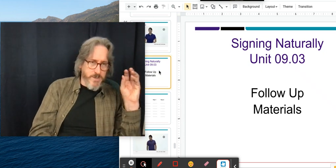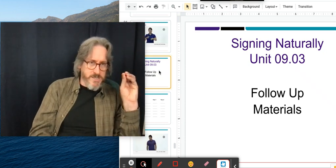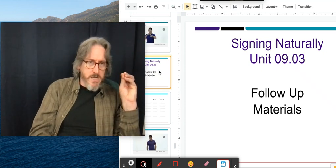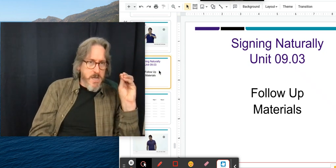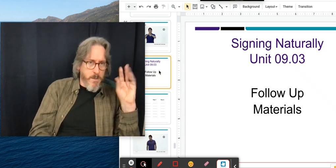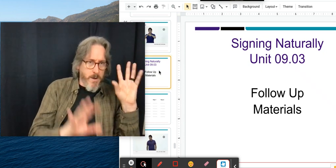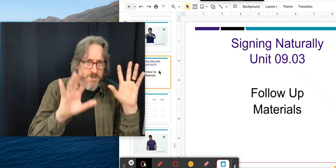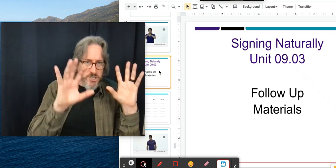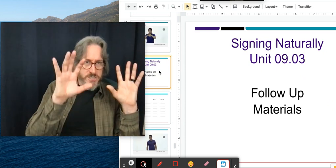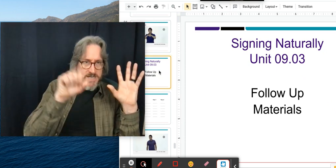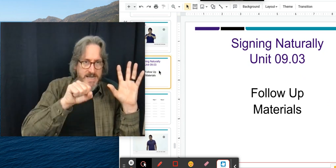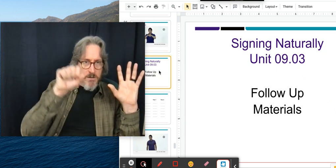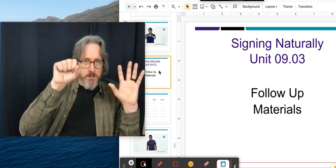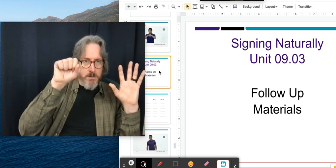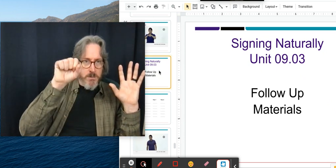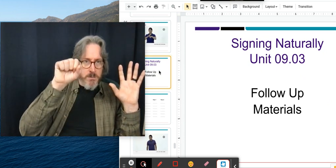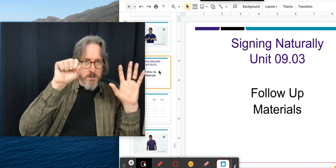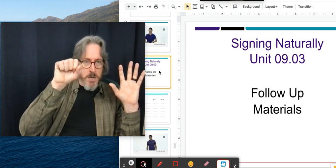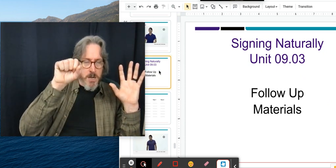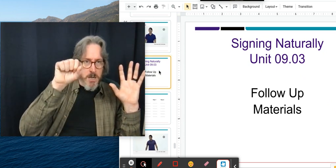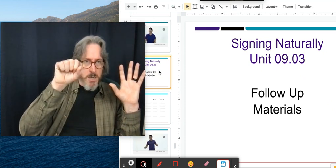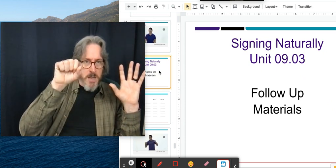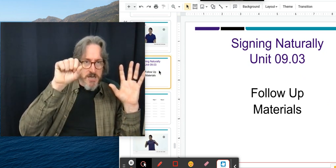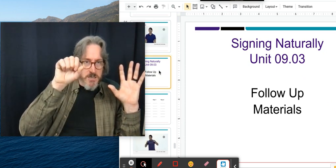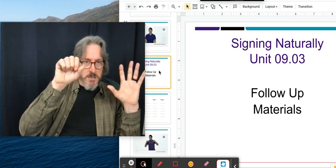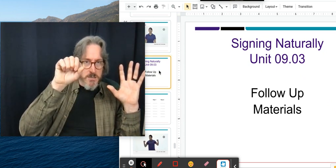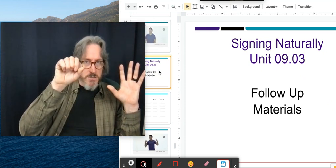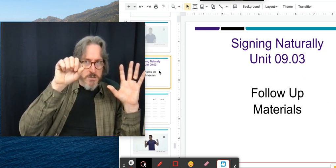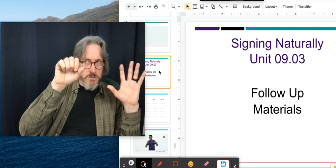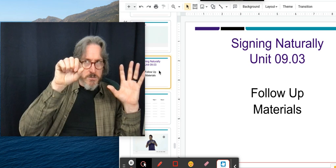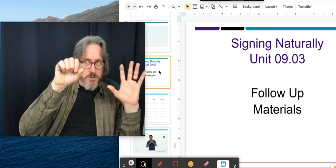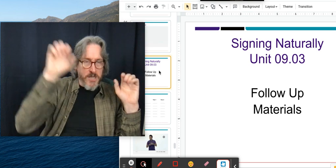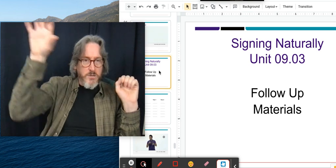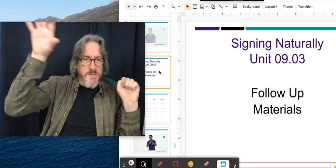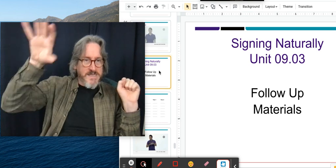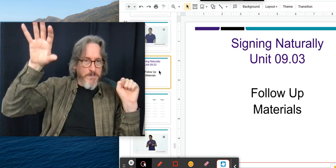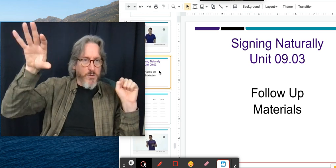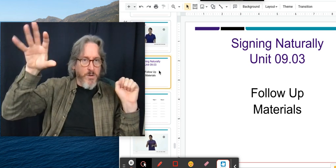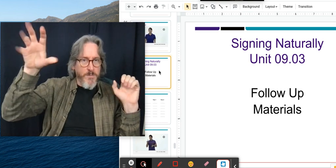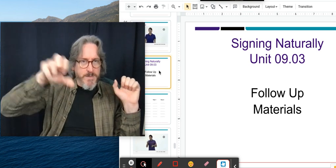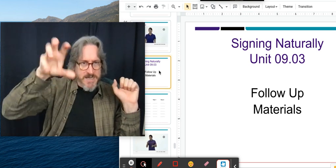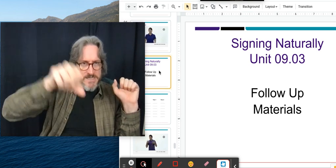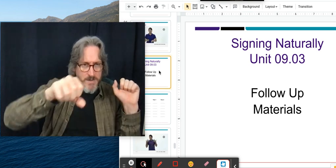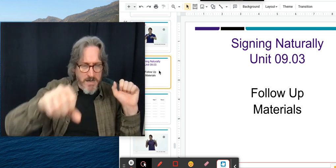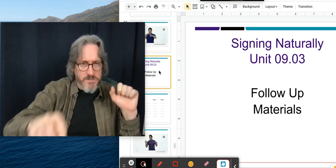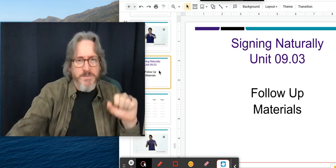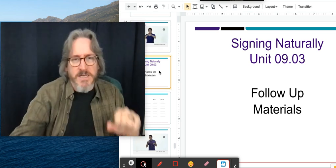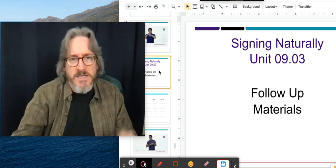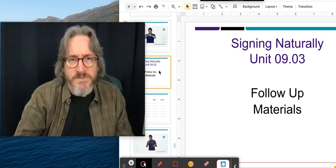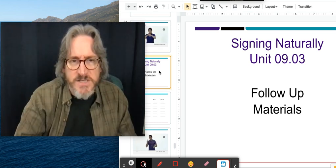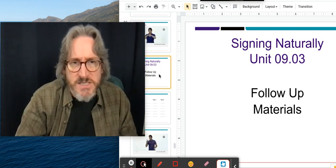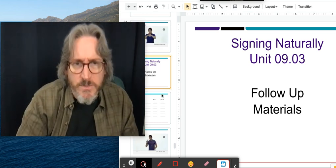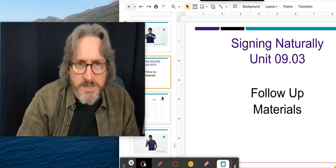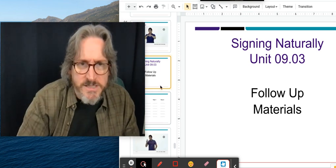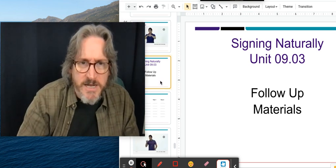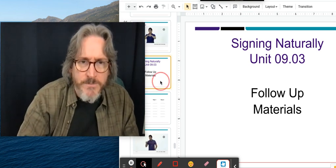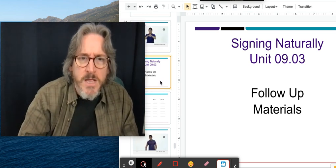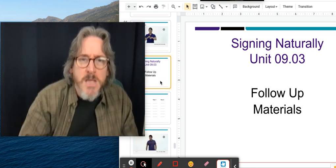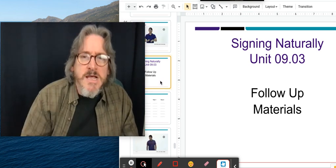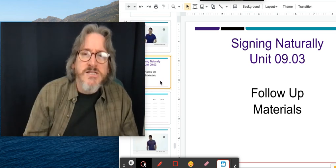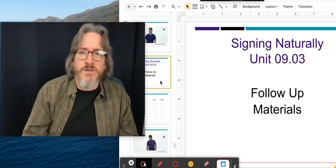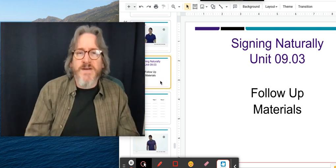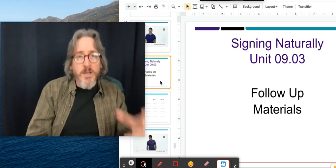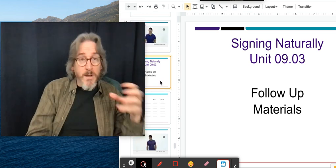probably do is I'll probably just take out and include a separate one, maybe take out some of these if it's slowing things